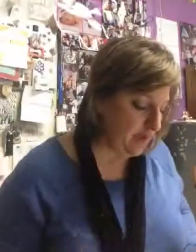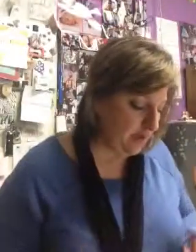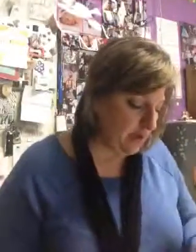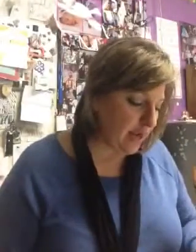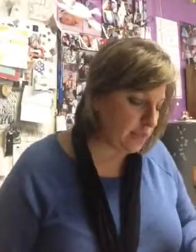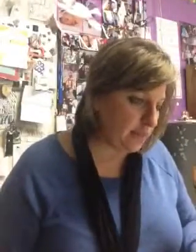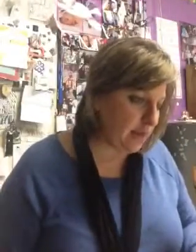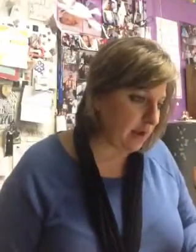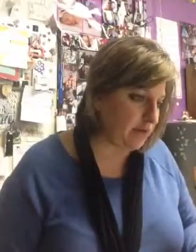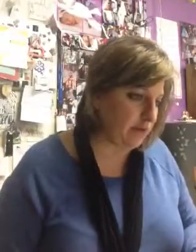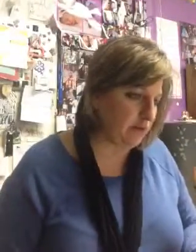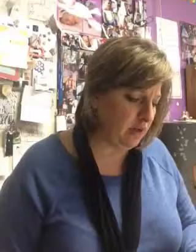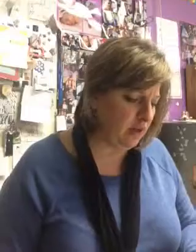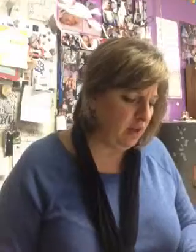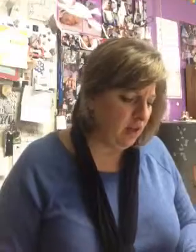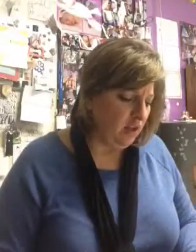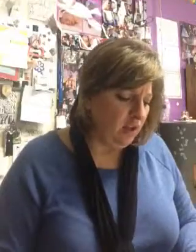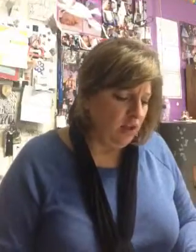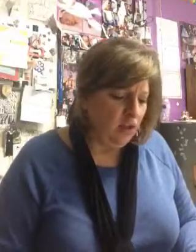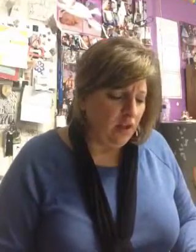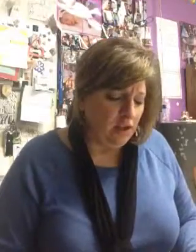then the next one that I would do.